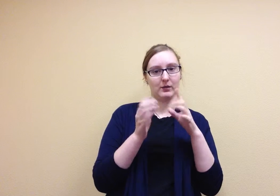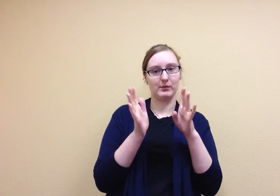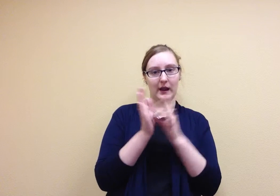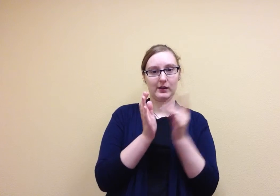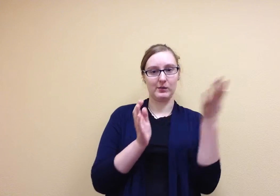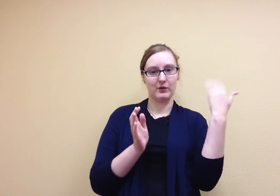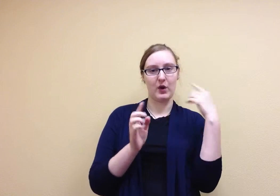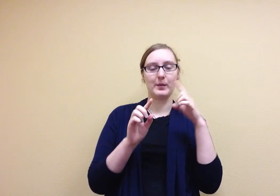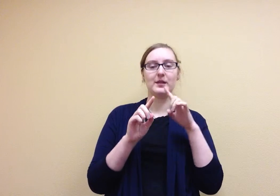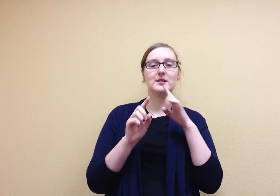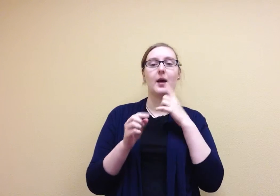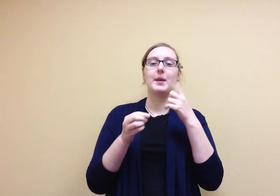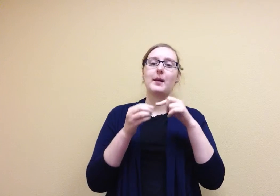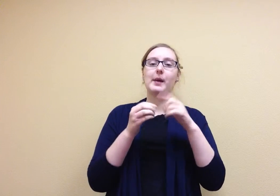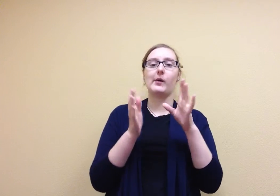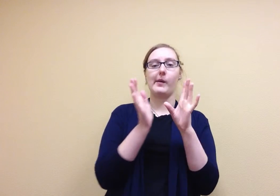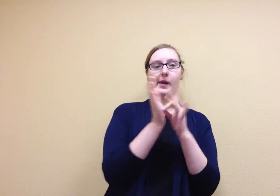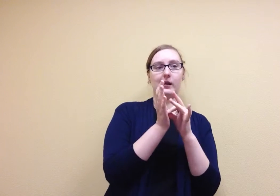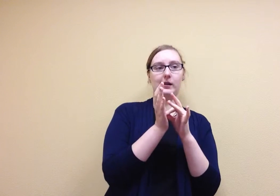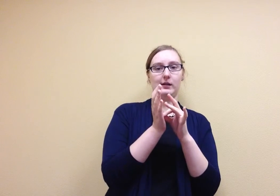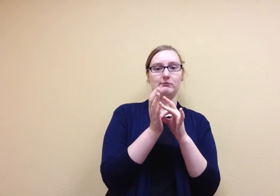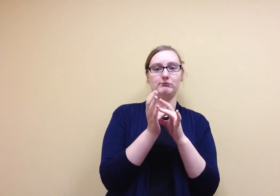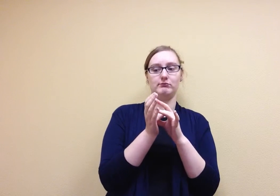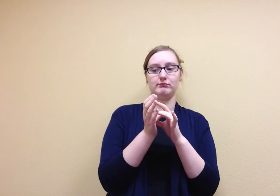about a magnet? What do I know about this? Adam, give me a fact.